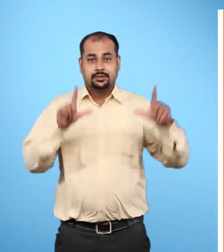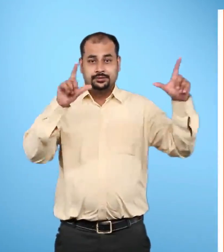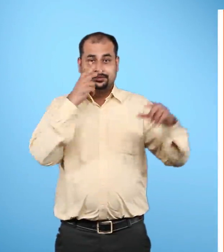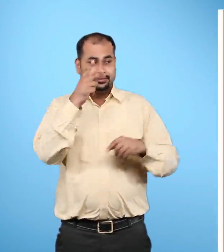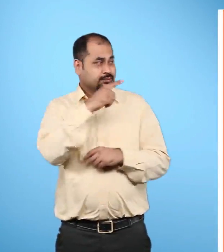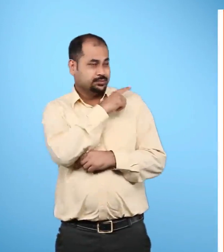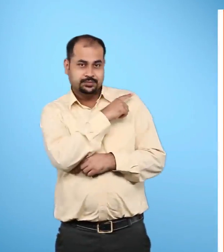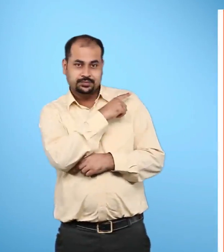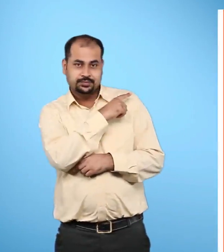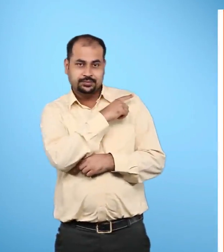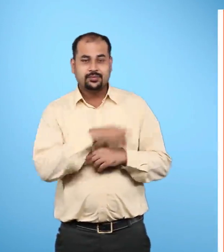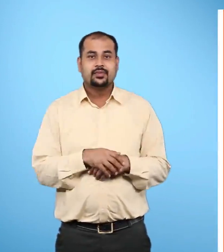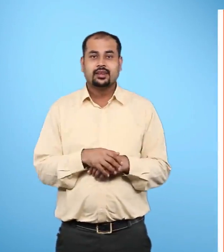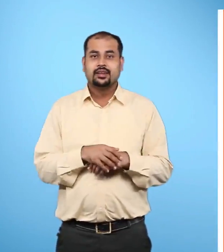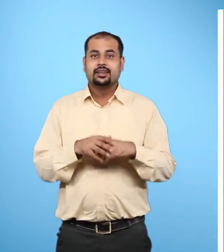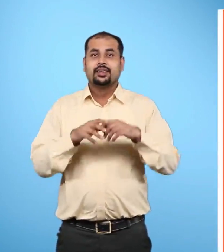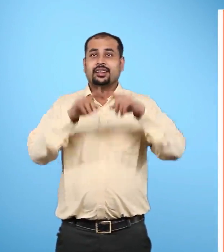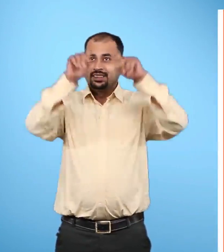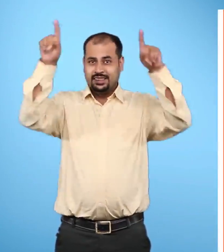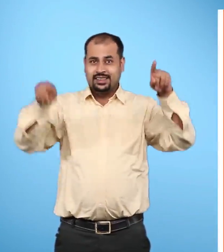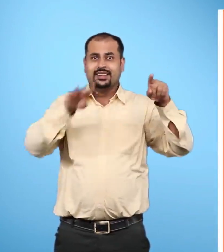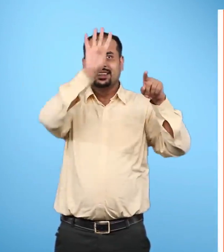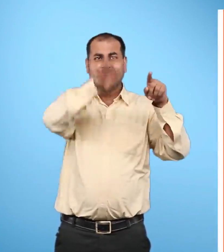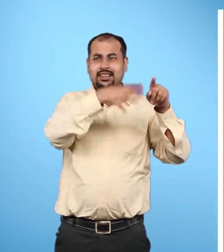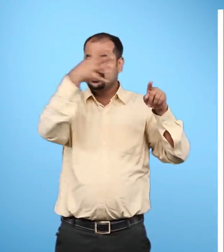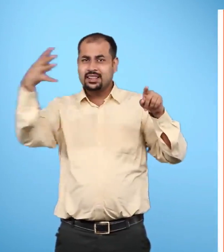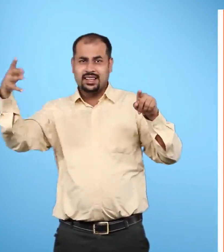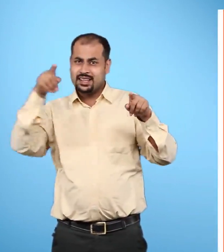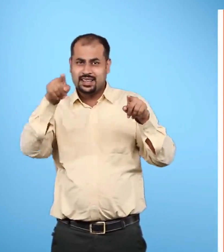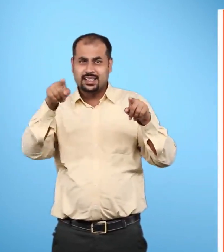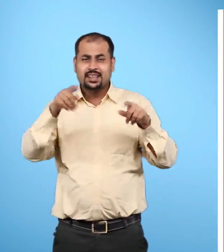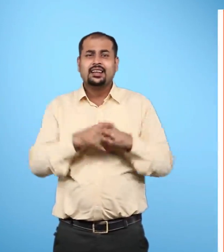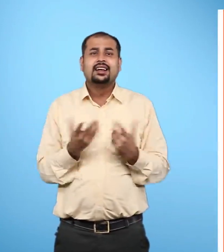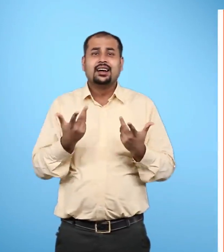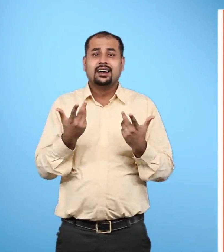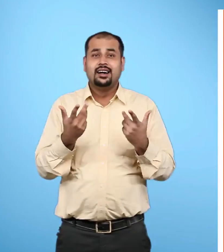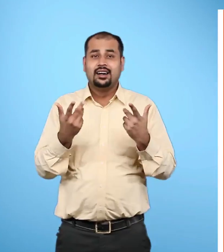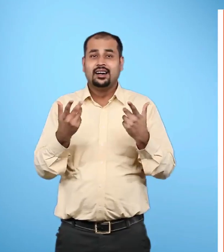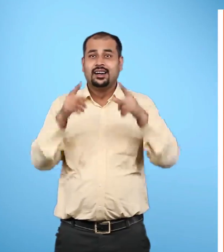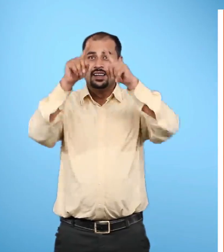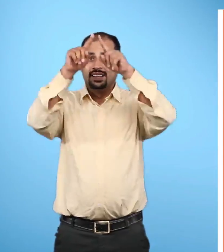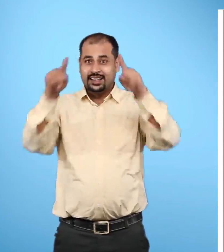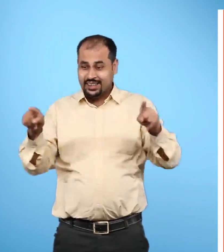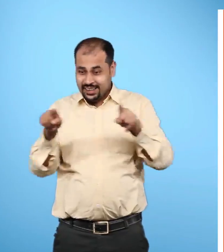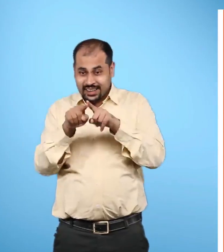On top of the page, we see a grid line structure as the base on which two triangles are